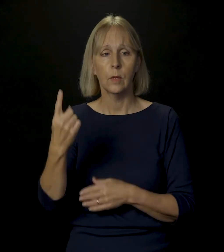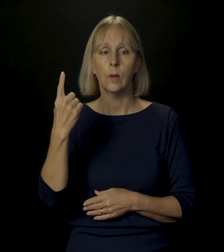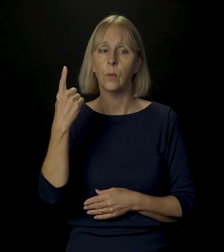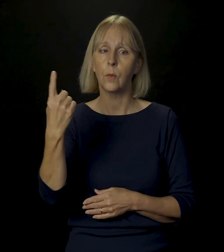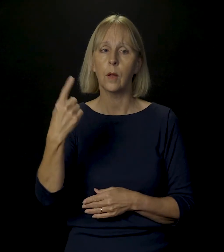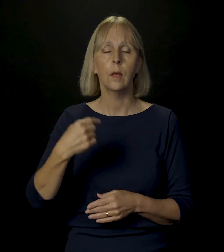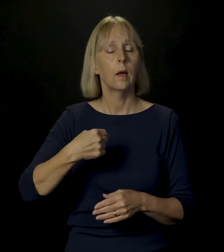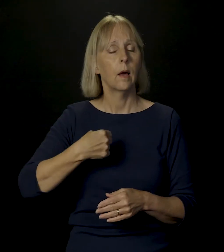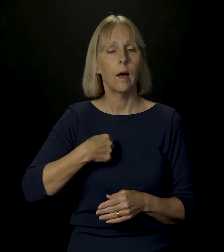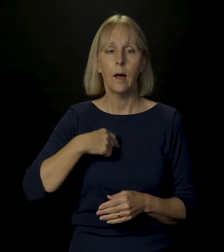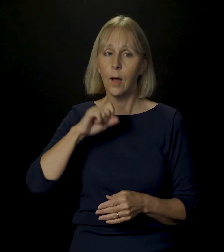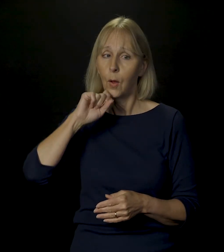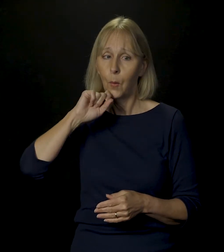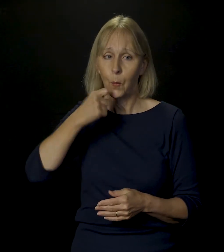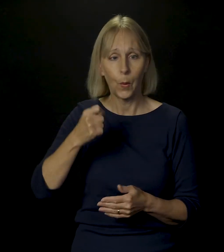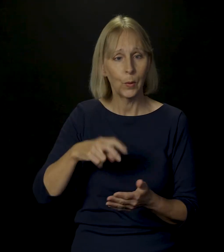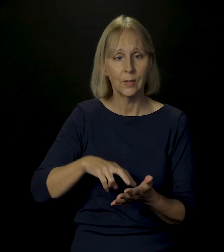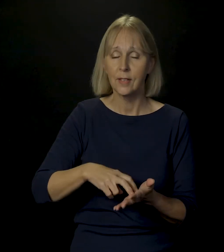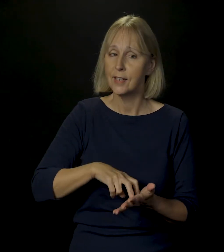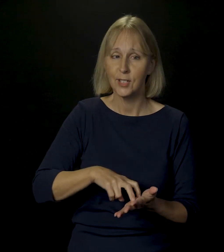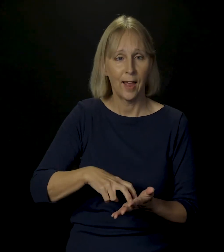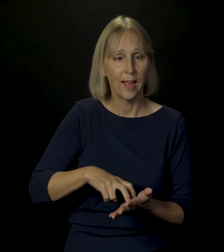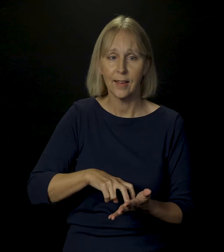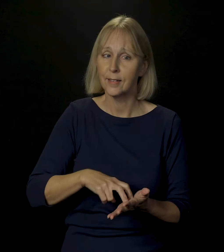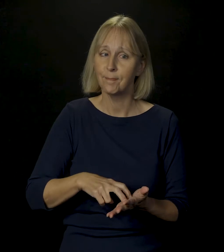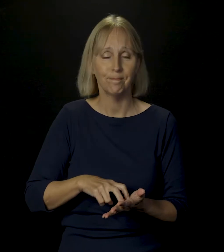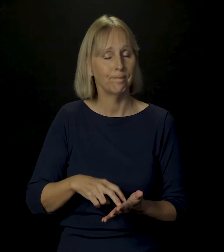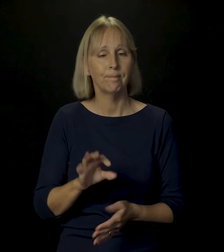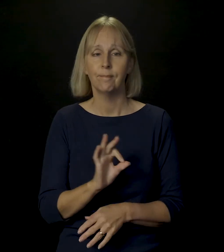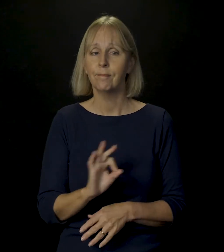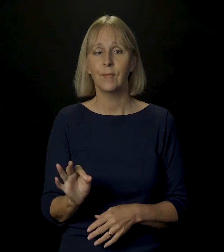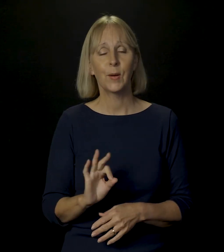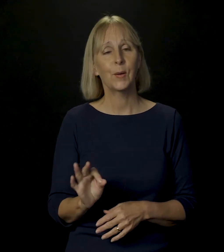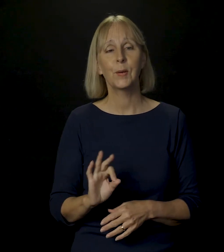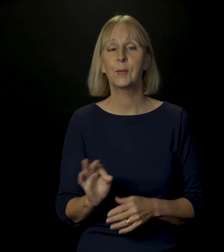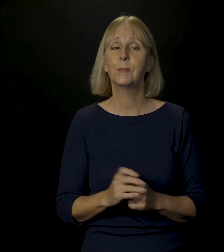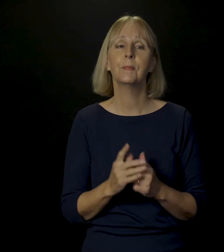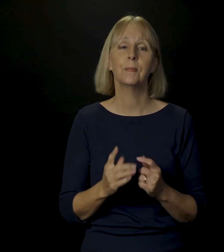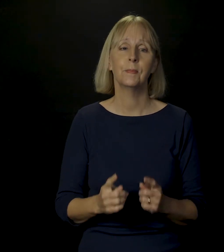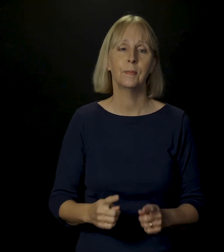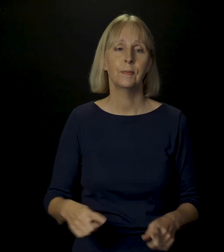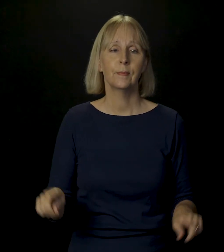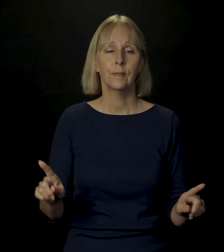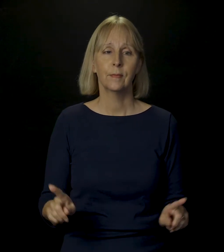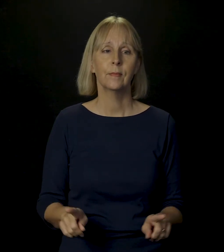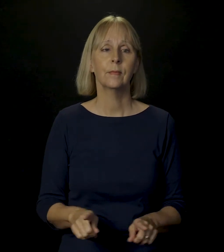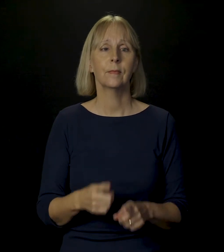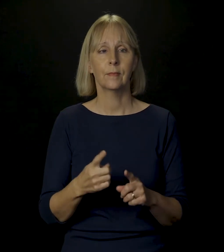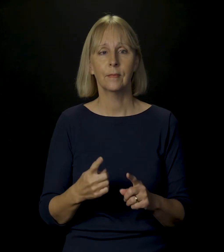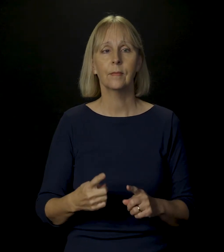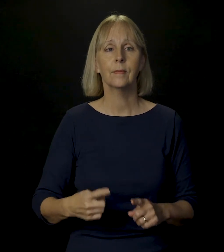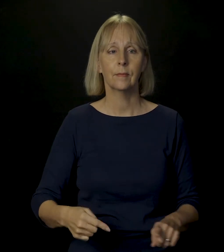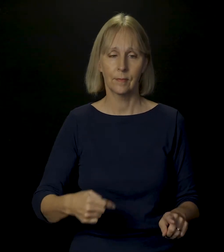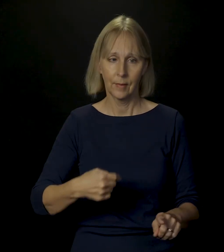In You Alone And I Will Not Be